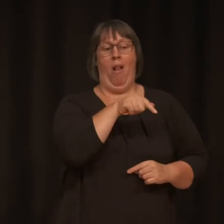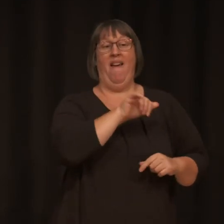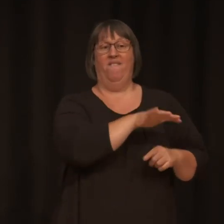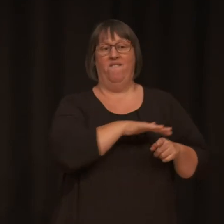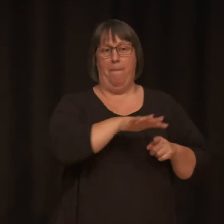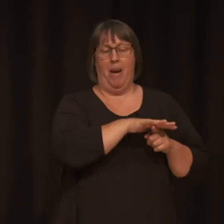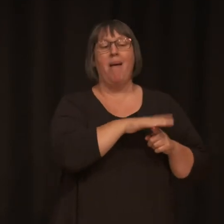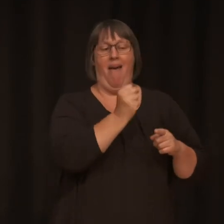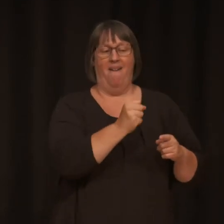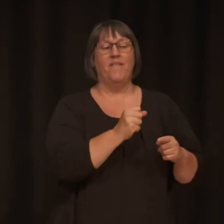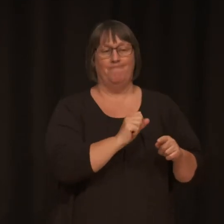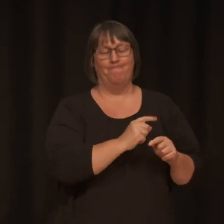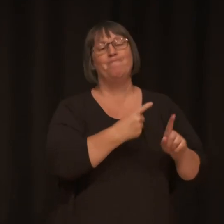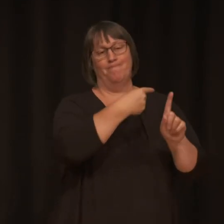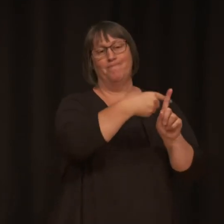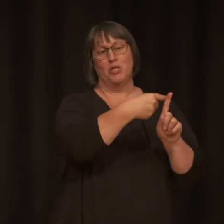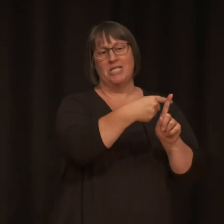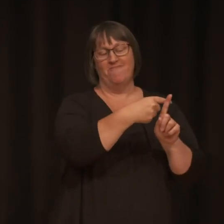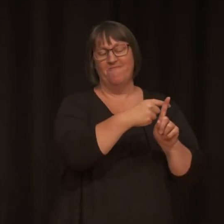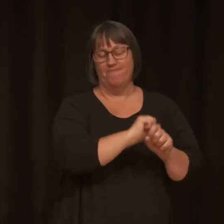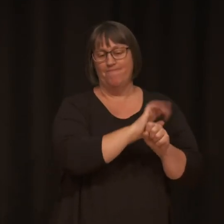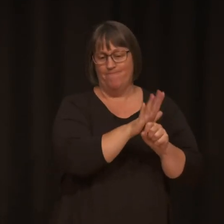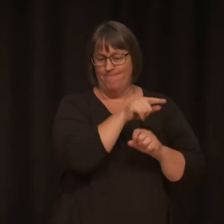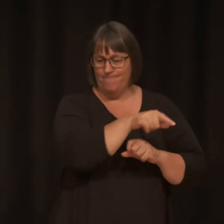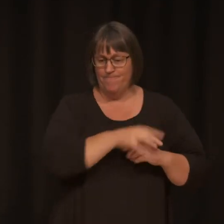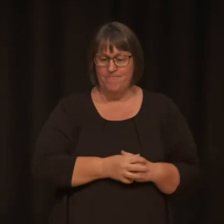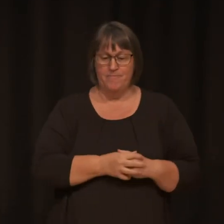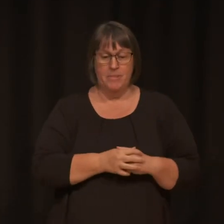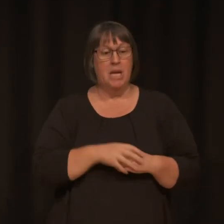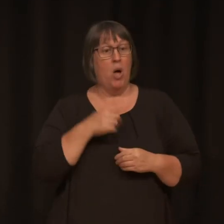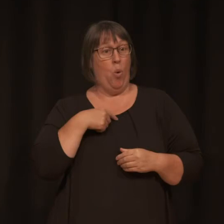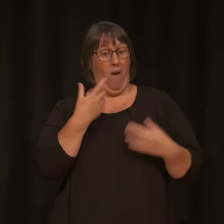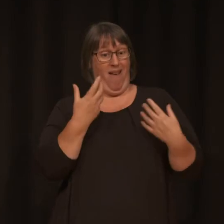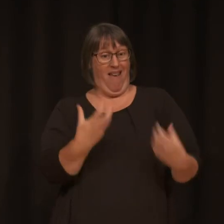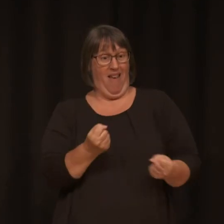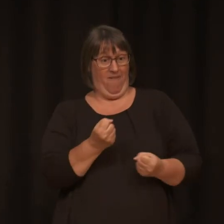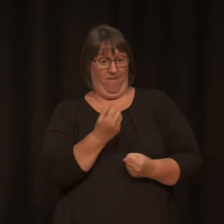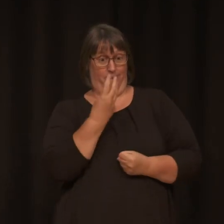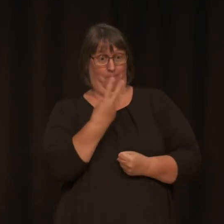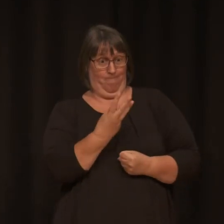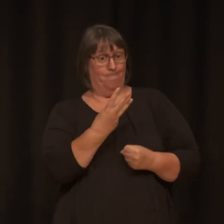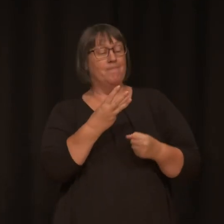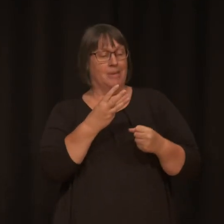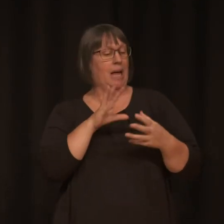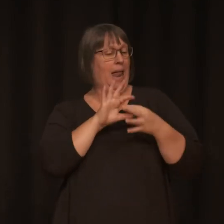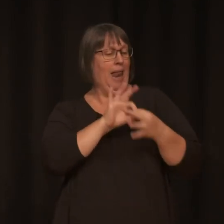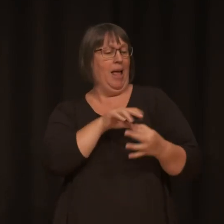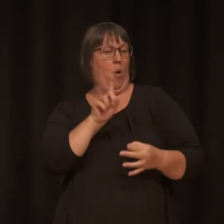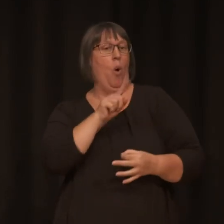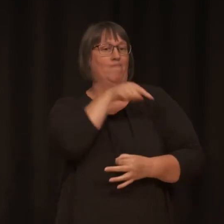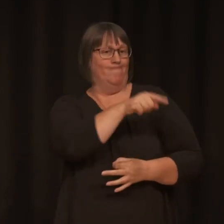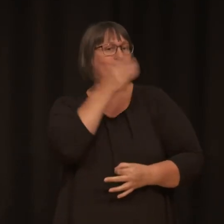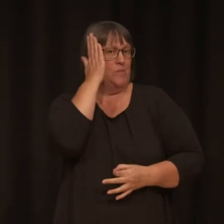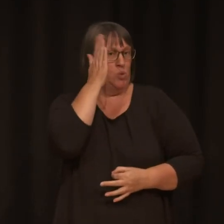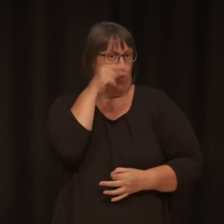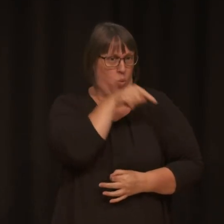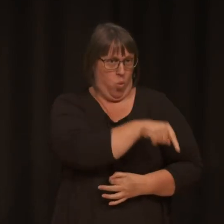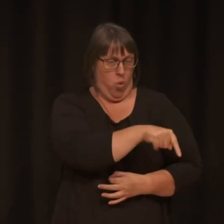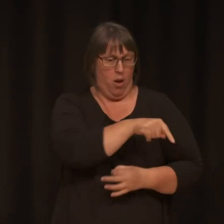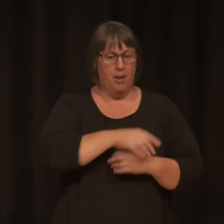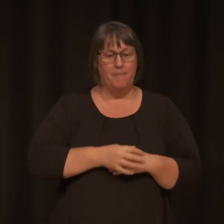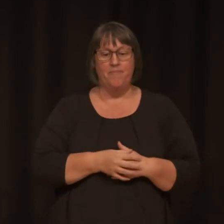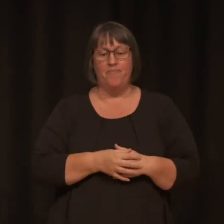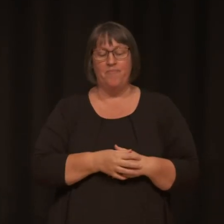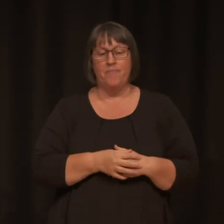further cases have been genomically matched to the 3 cases and are linked to the close contact at the school. Serology on the